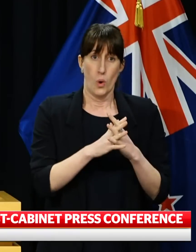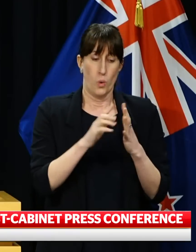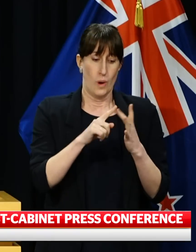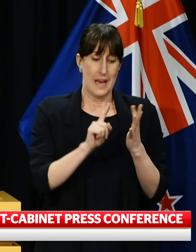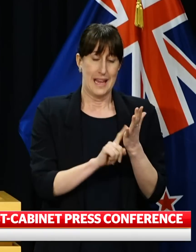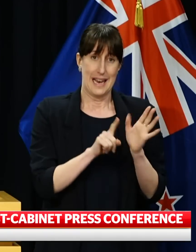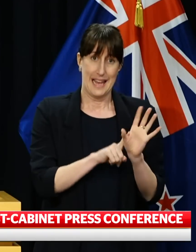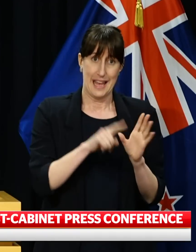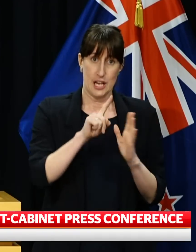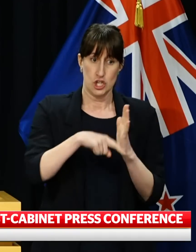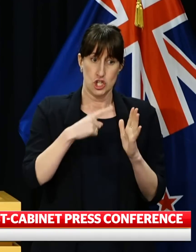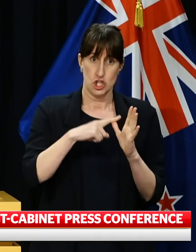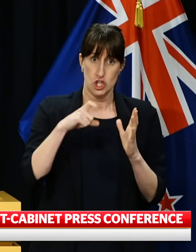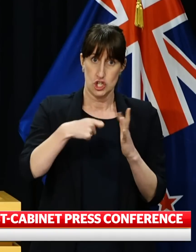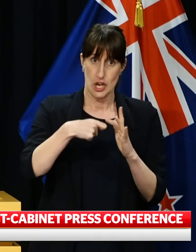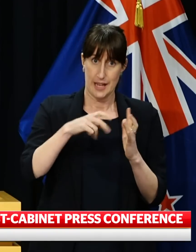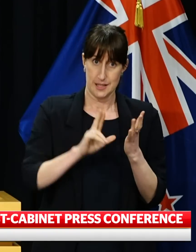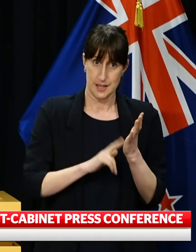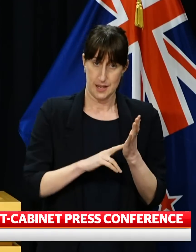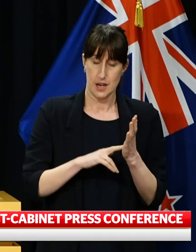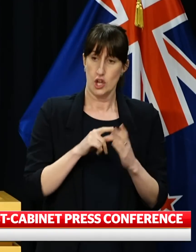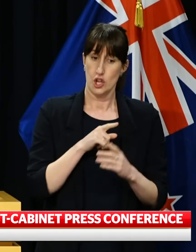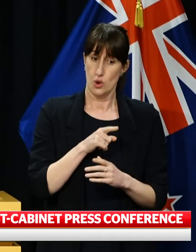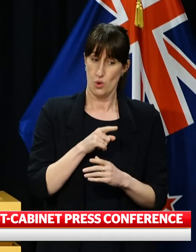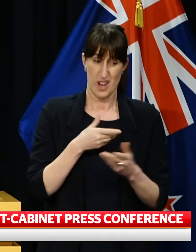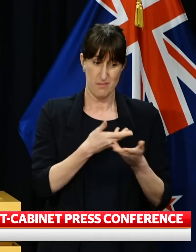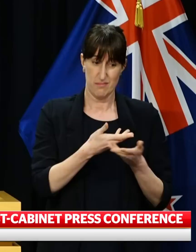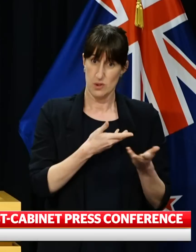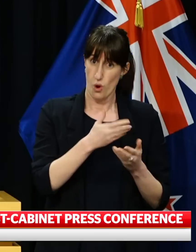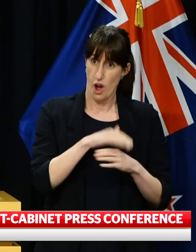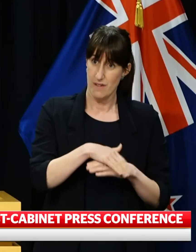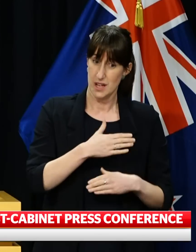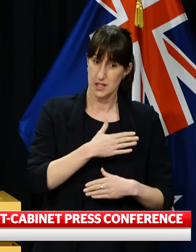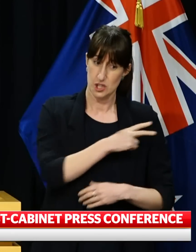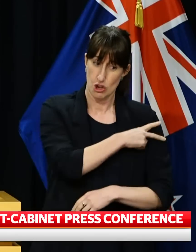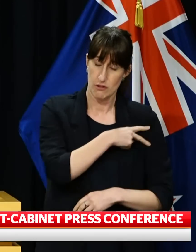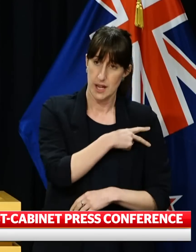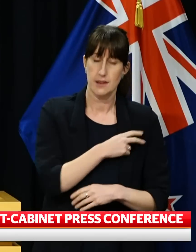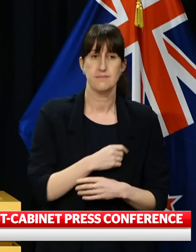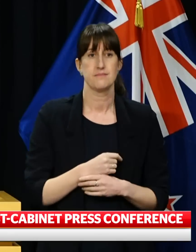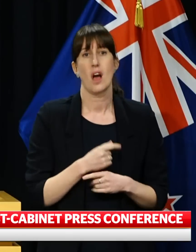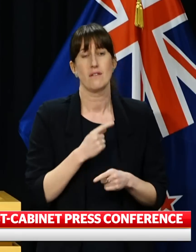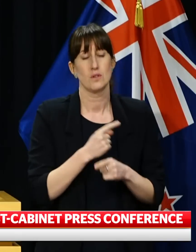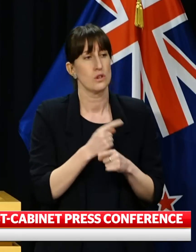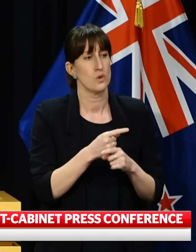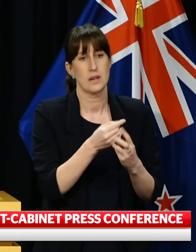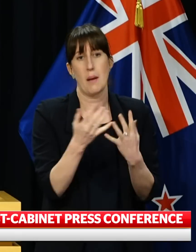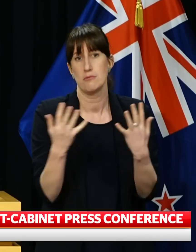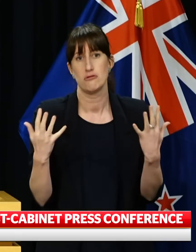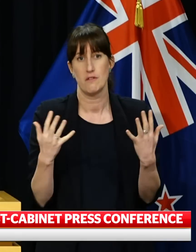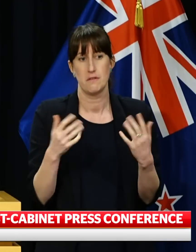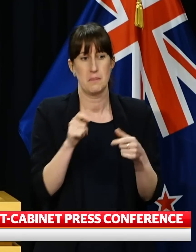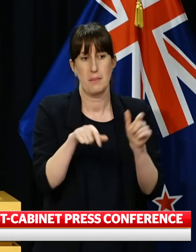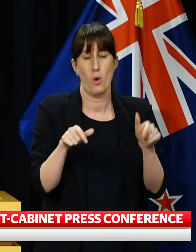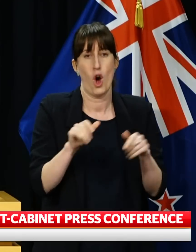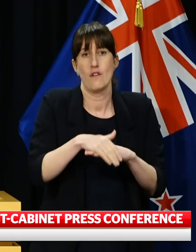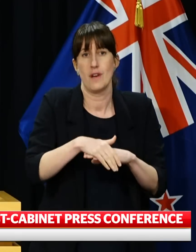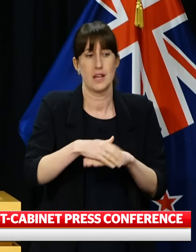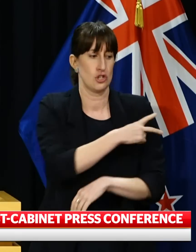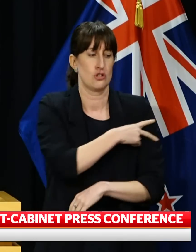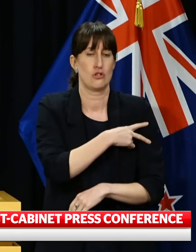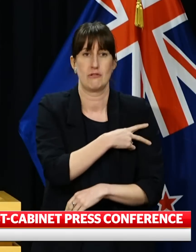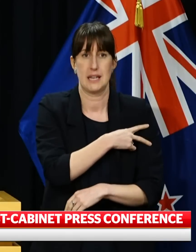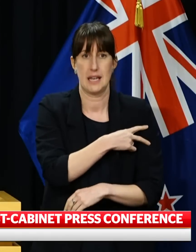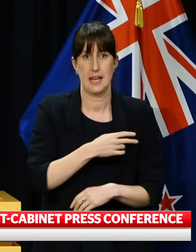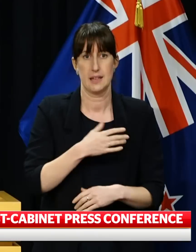issue? I've spoken to a number of people about security around MPs and ministers on the campaign trail. As I've said, those conversations